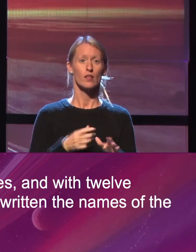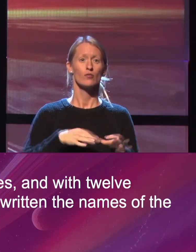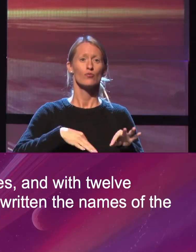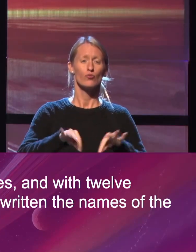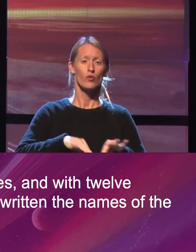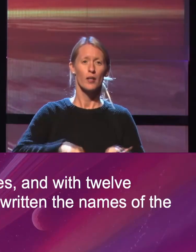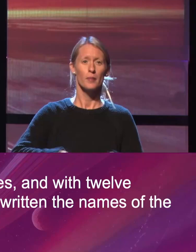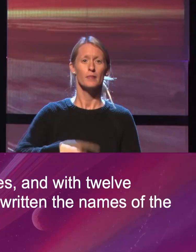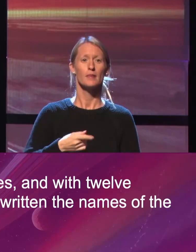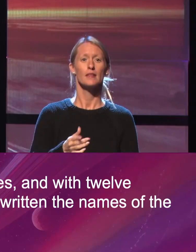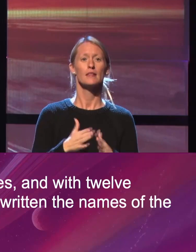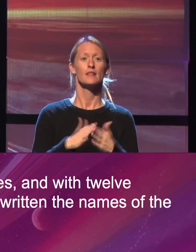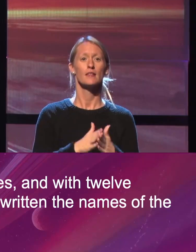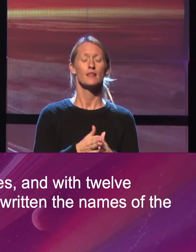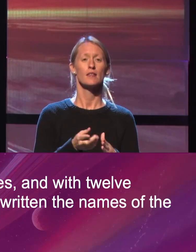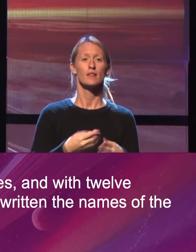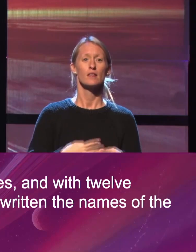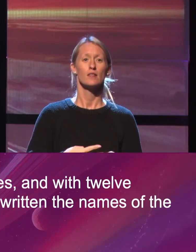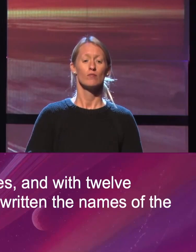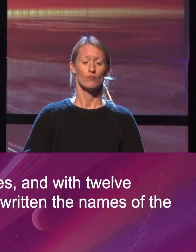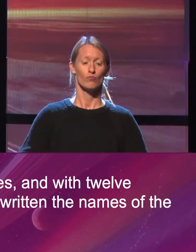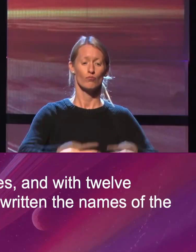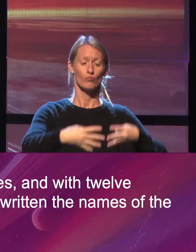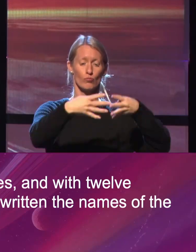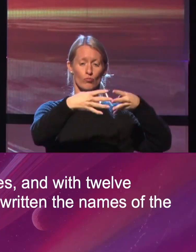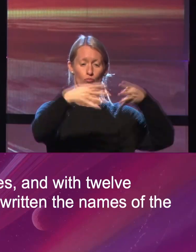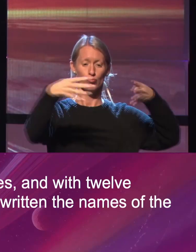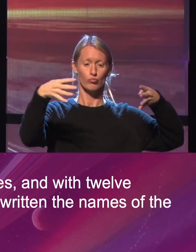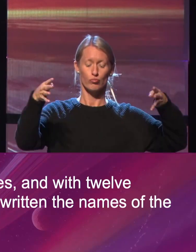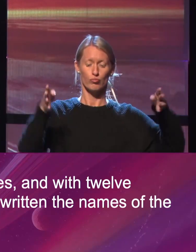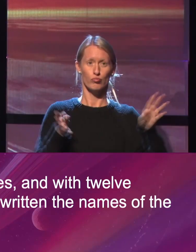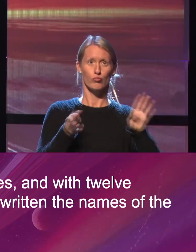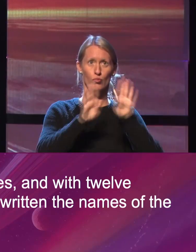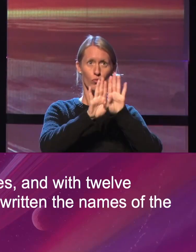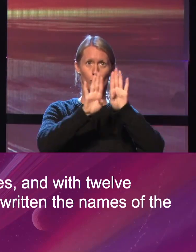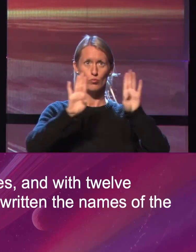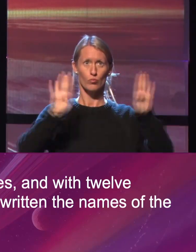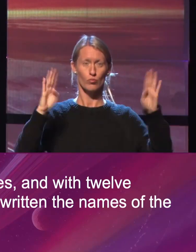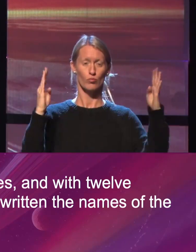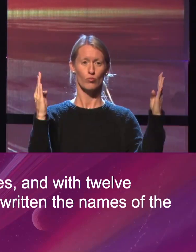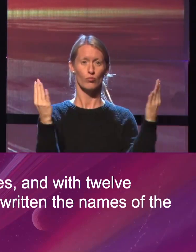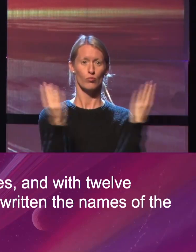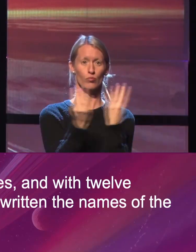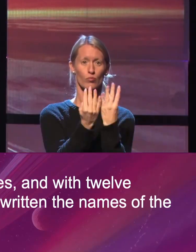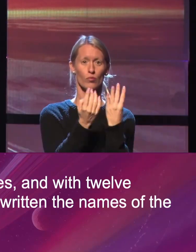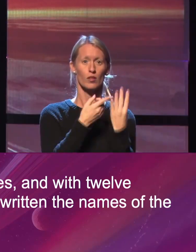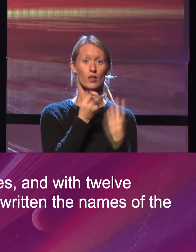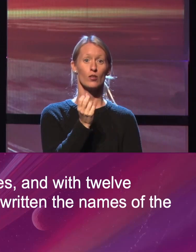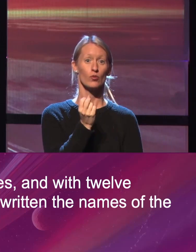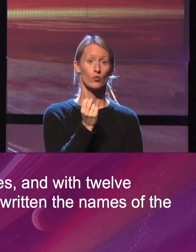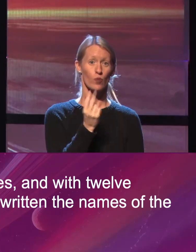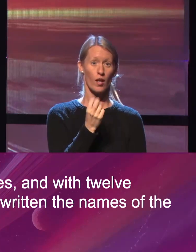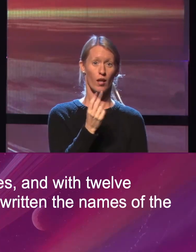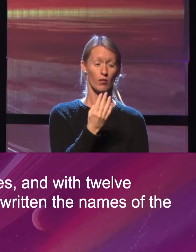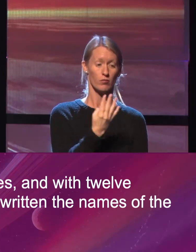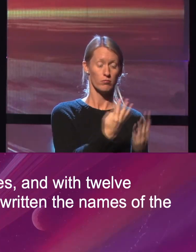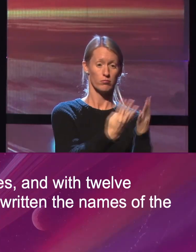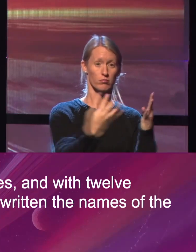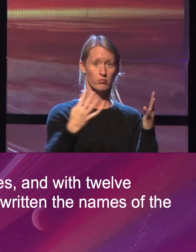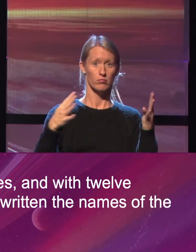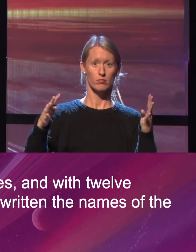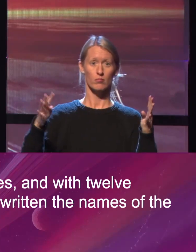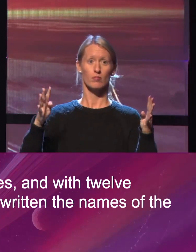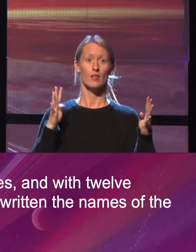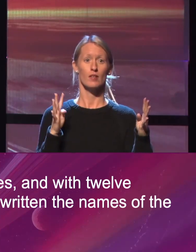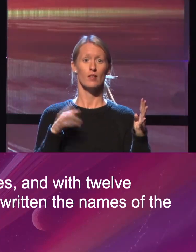he says it had a great high wall with 12 gates and with 12 angels at the gates. And on the gates were written the names of the 12